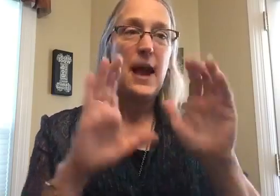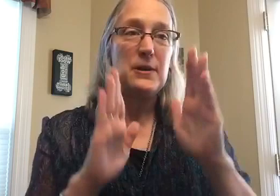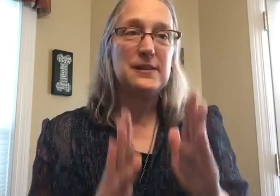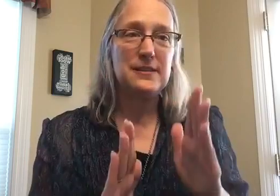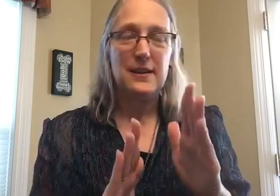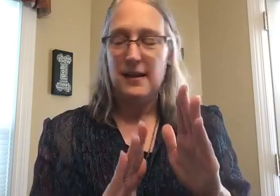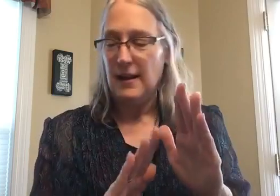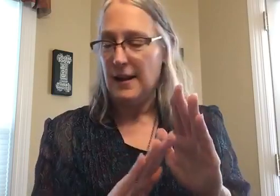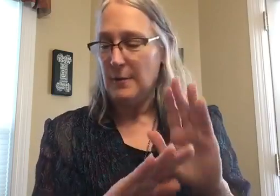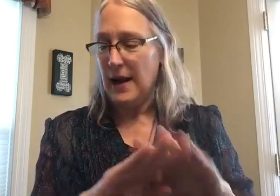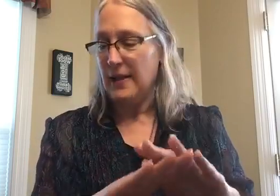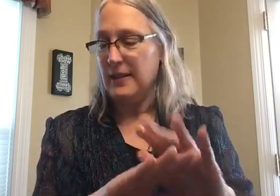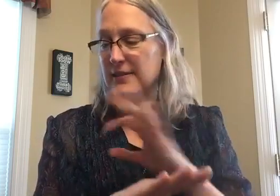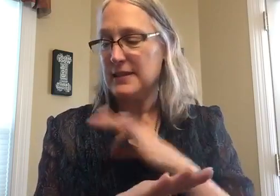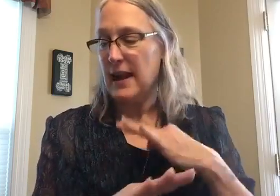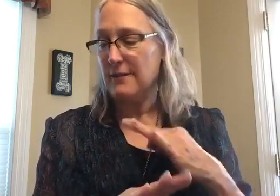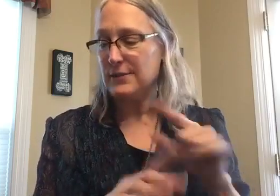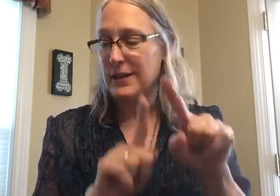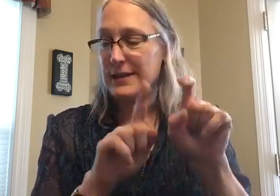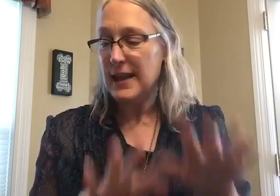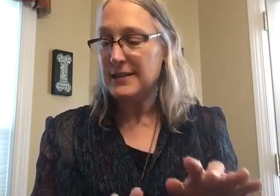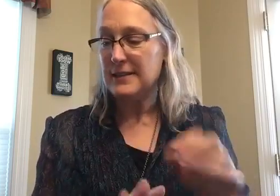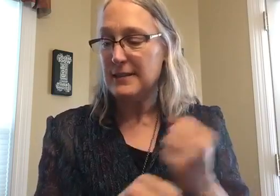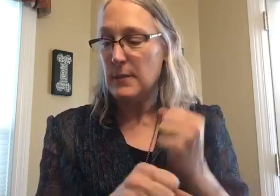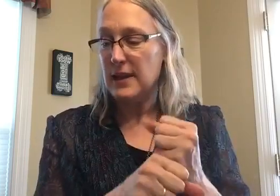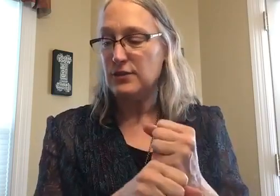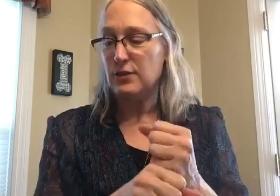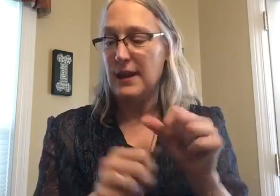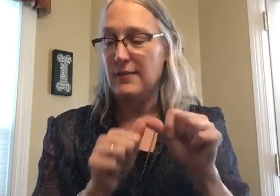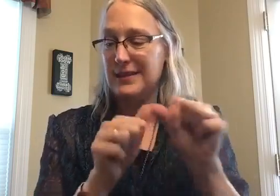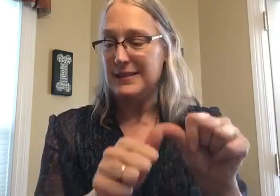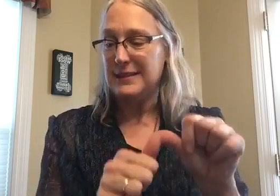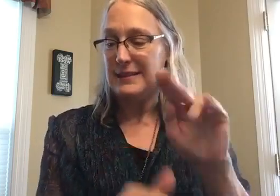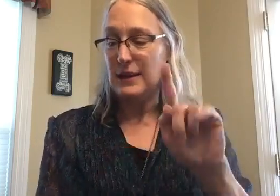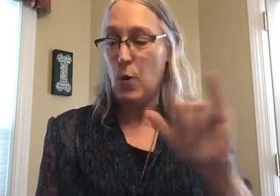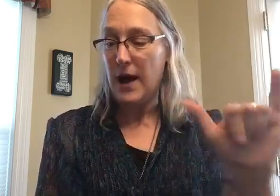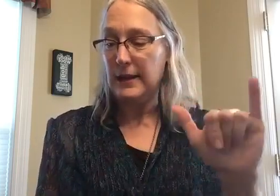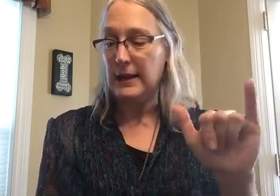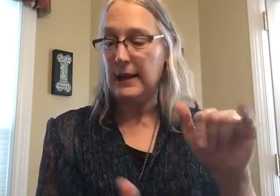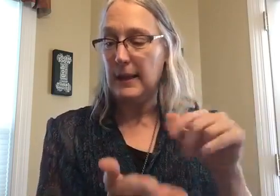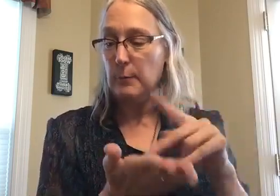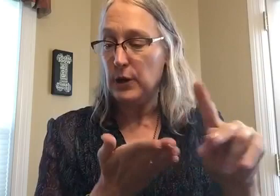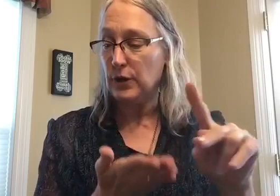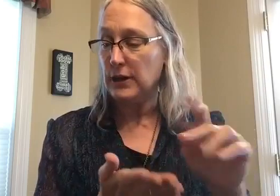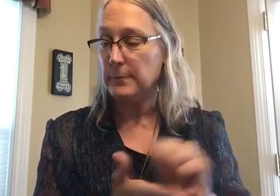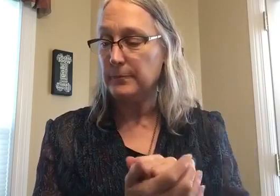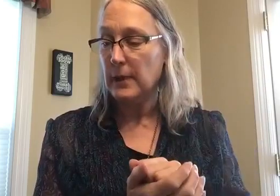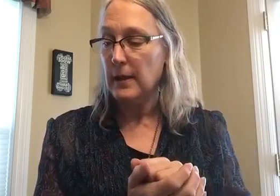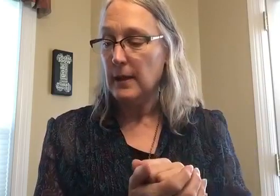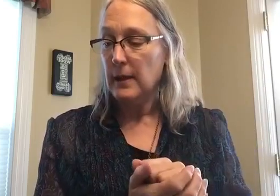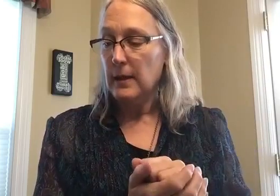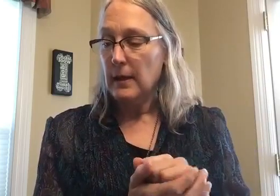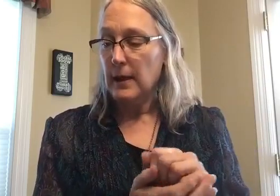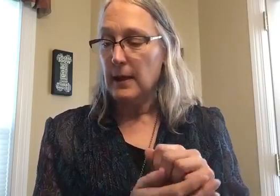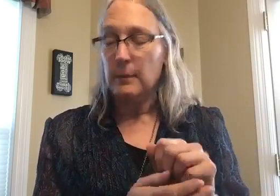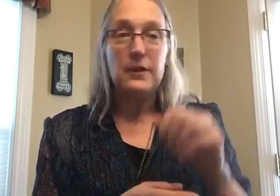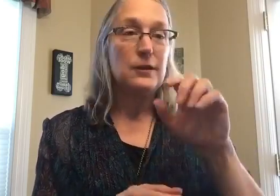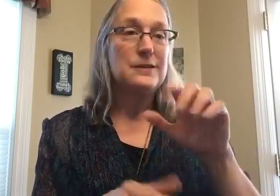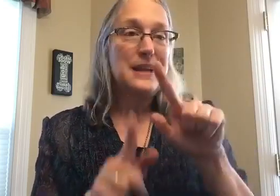chemists on their staff. So they test it to make sure they have consistent quality and purity. They're tested